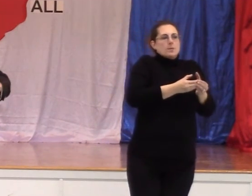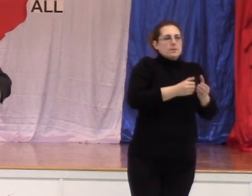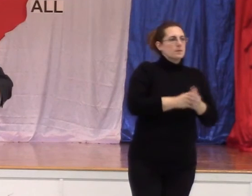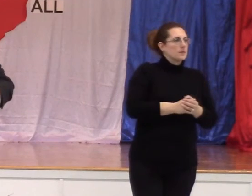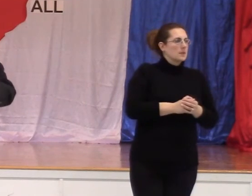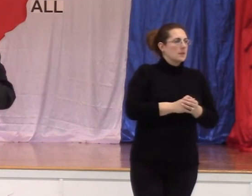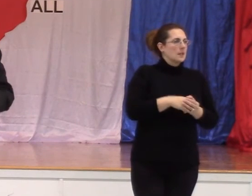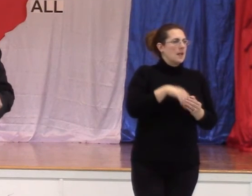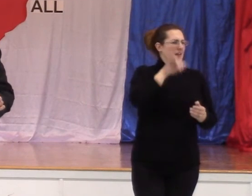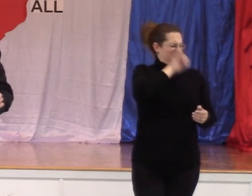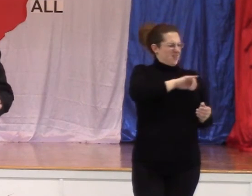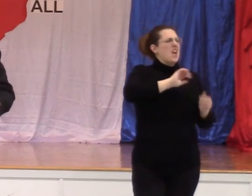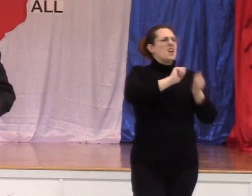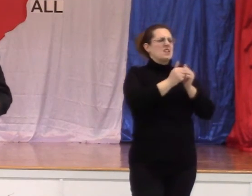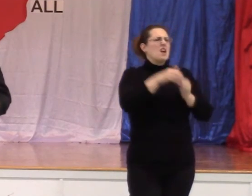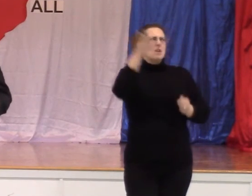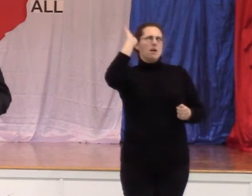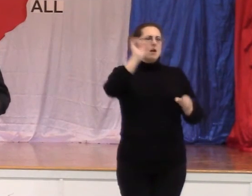That's how God's going to work.